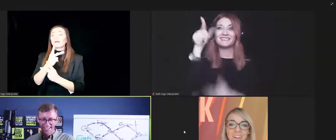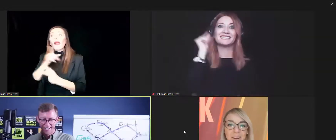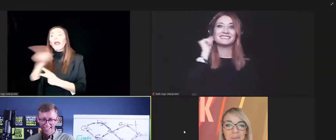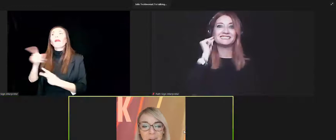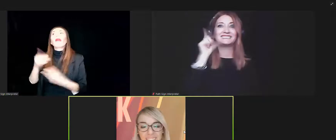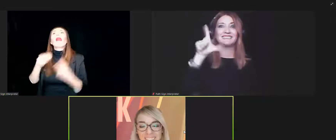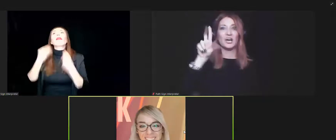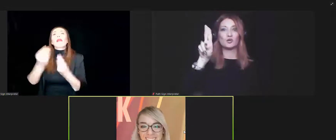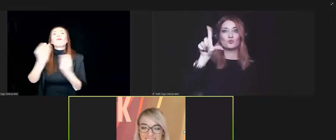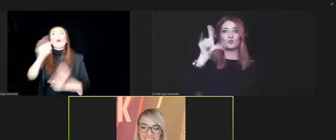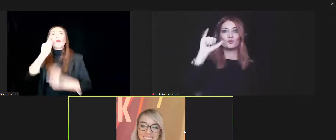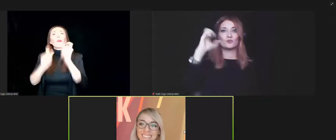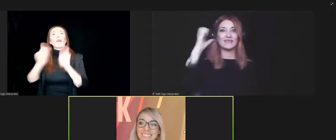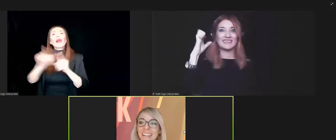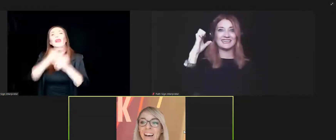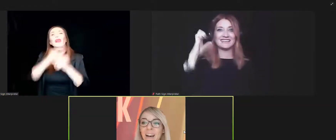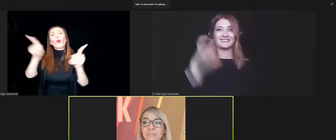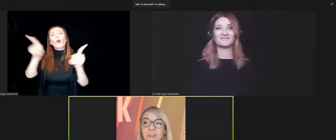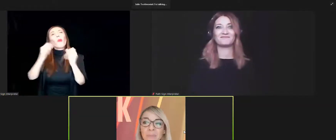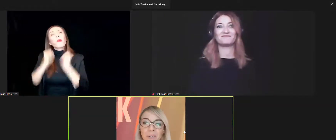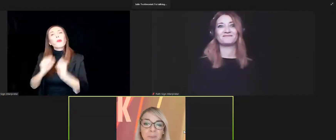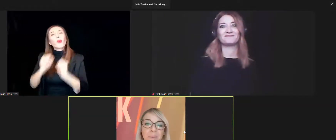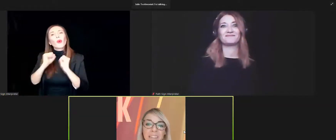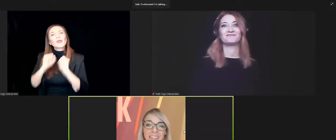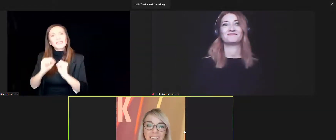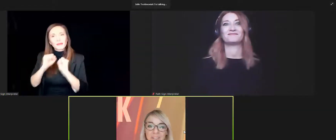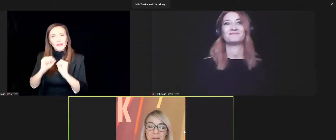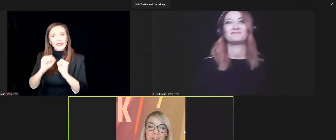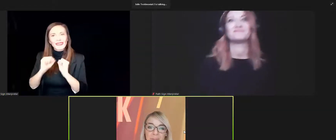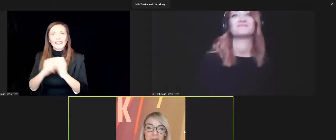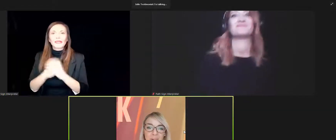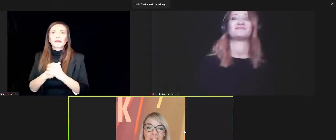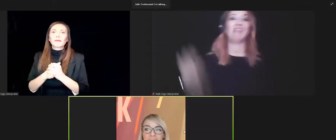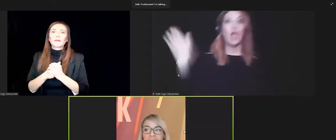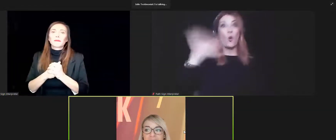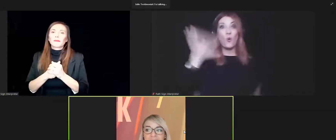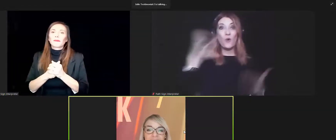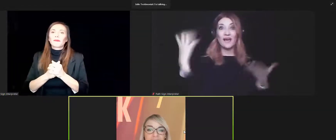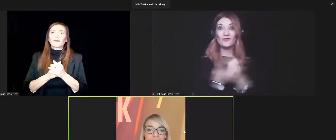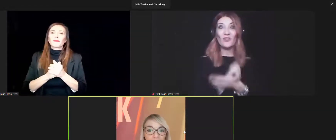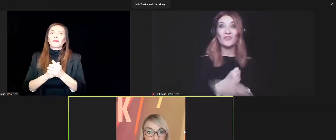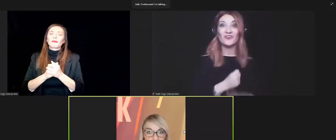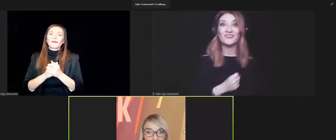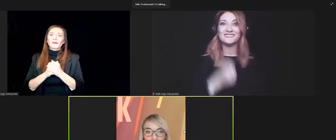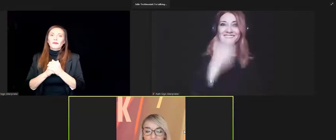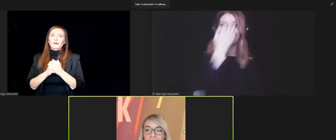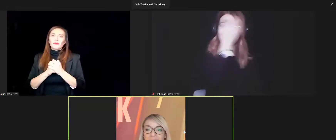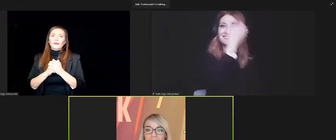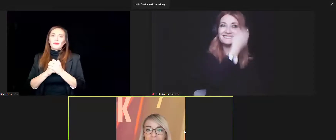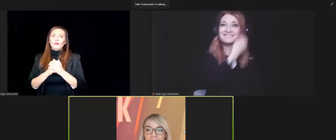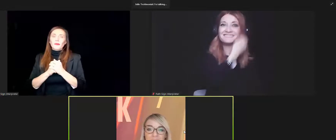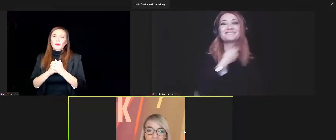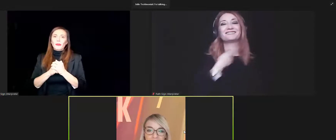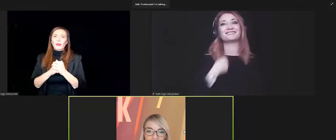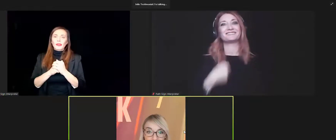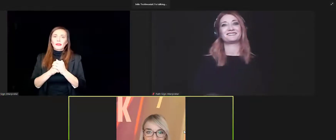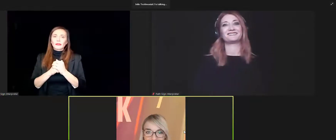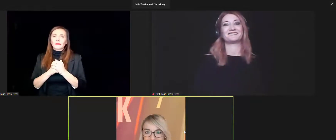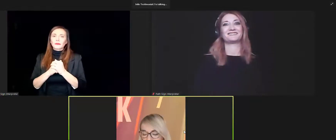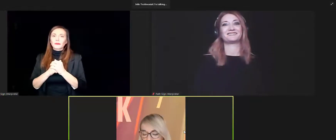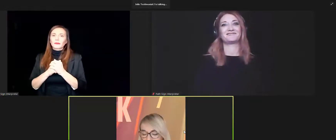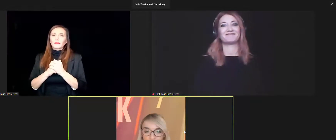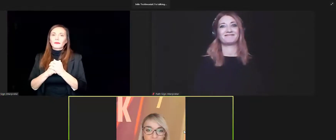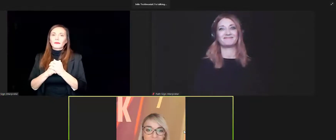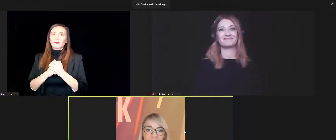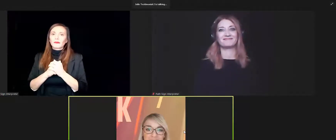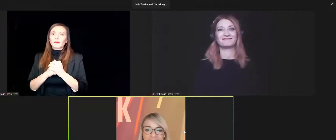Hello, everyone. I'm very proud to be here with you, Frazer, and all of you, but I'm very impressed. That's